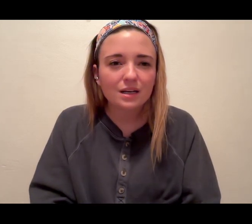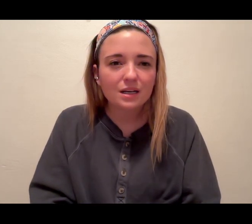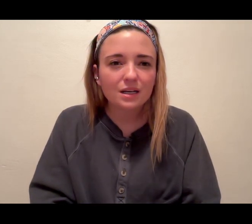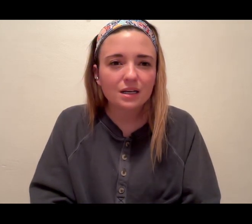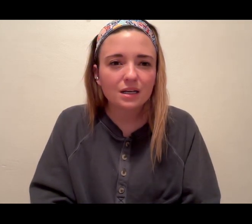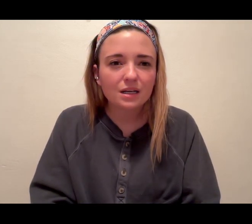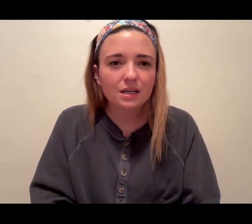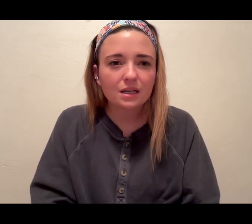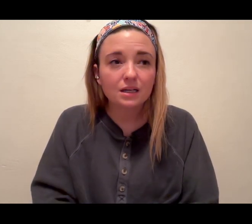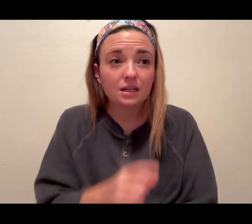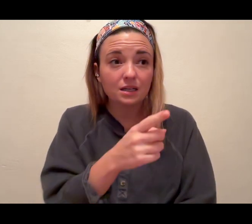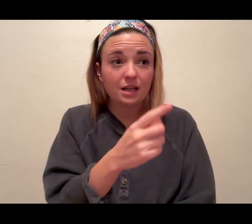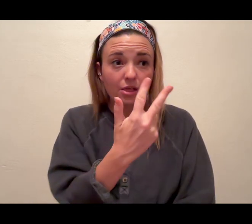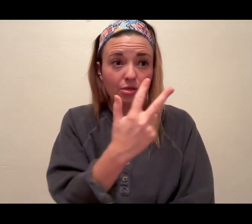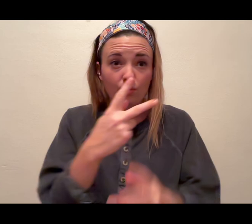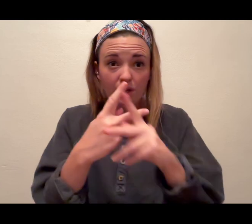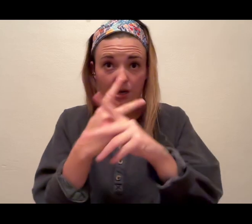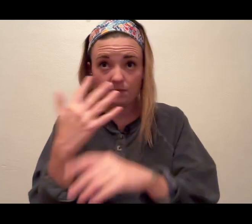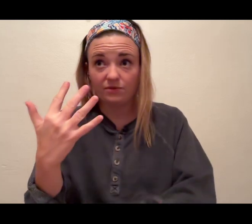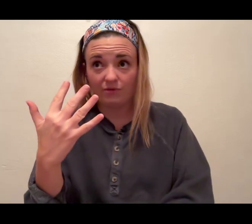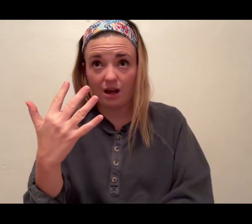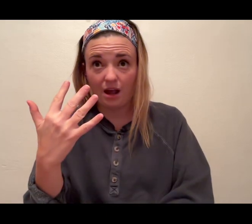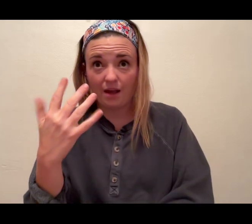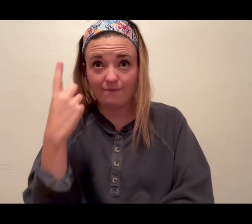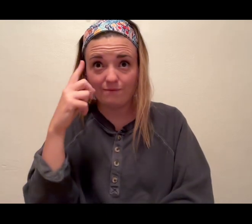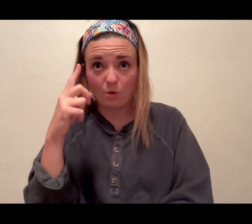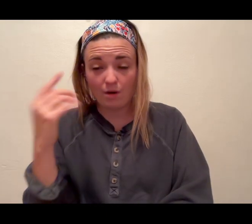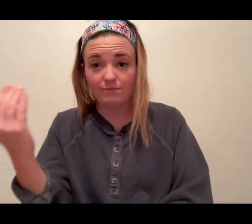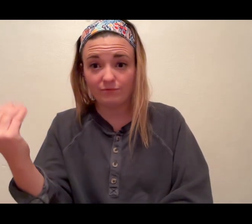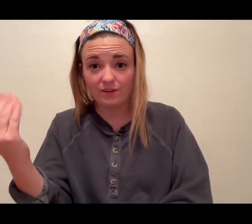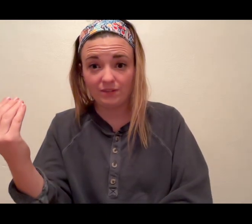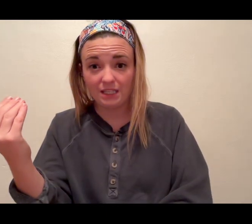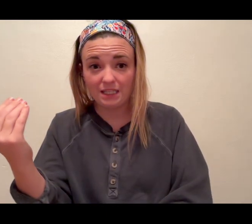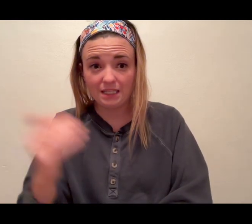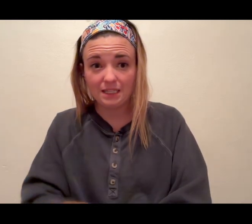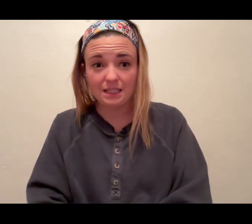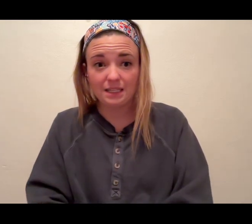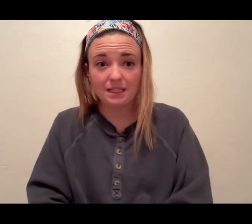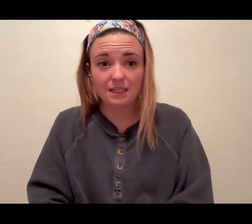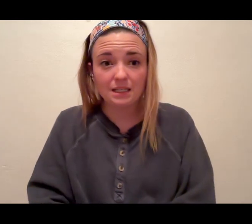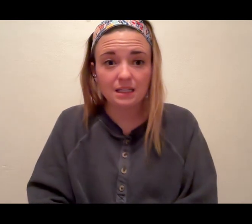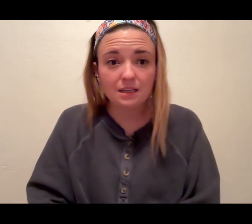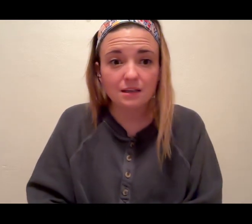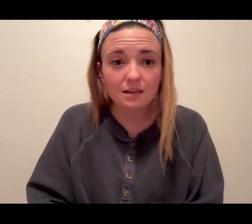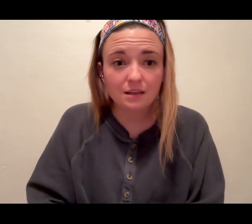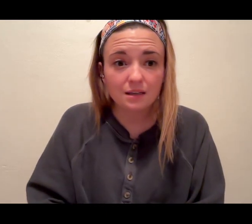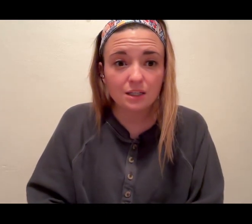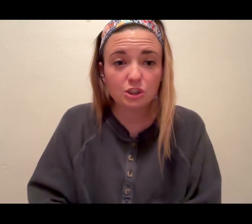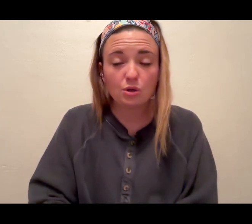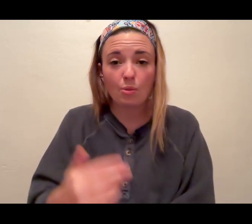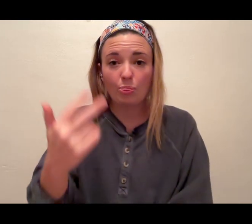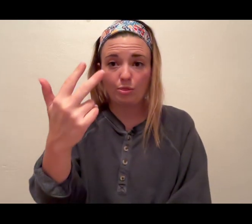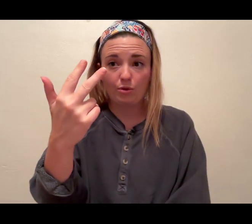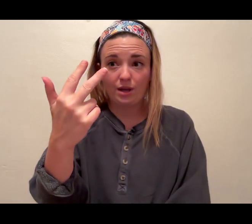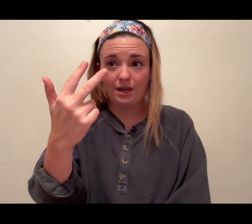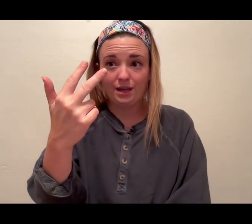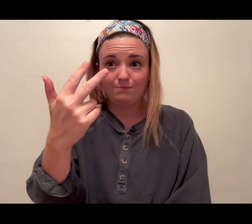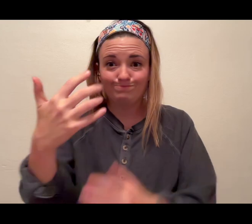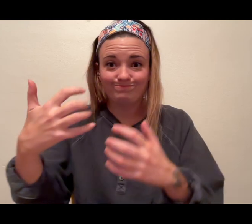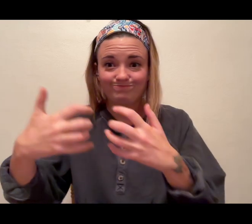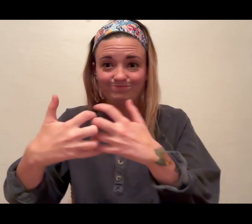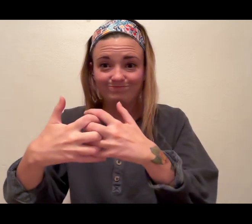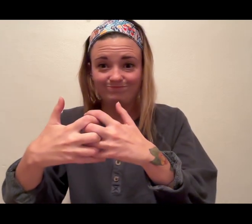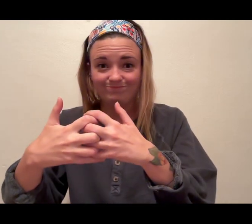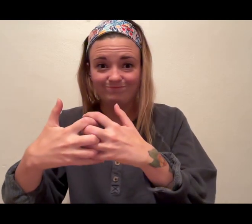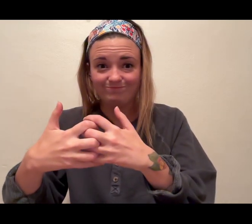3 times 5. 3 times 5 for the 15. Now the 3 would maybe match one of those. And there's going to